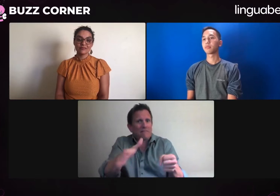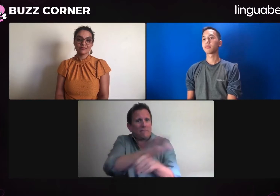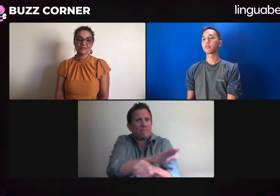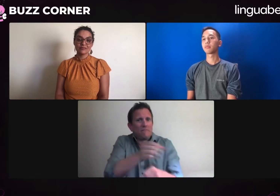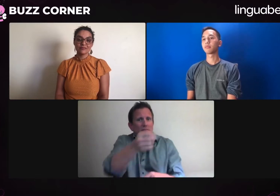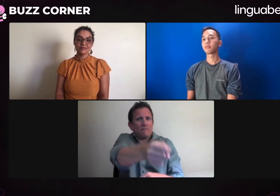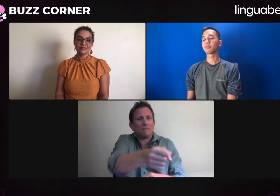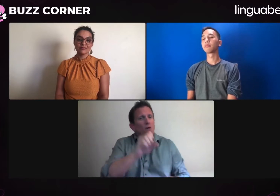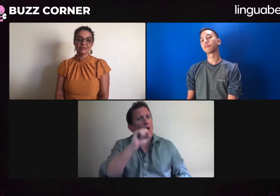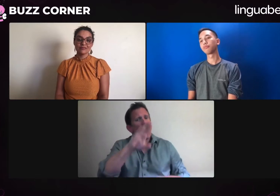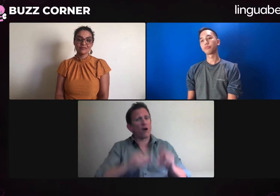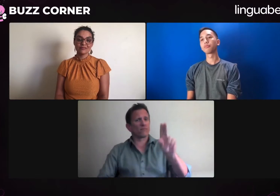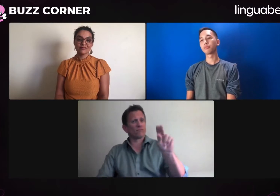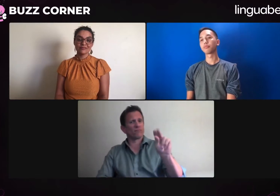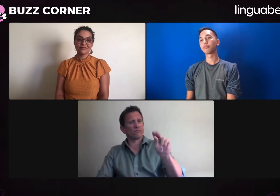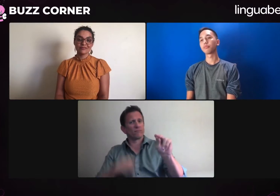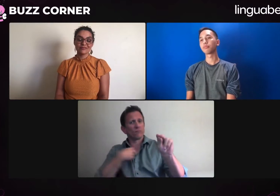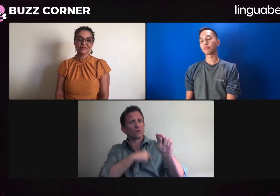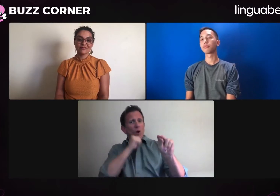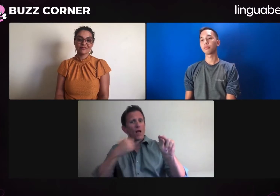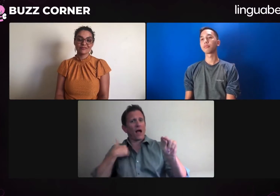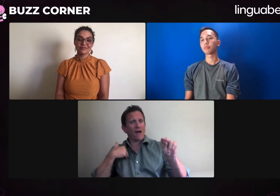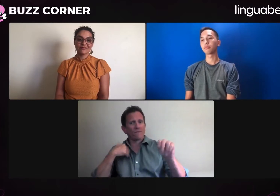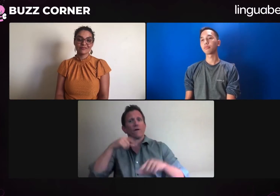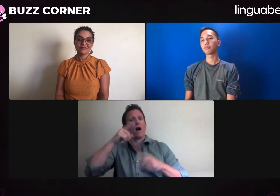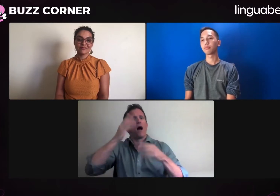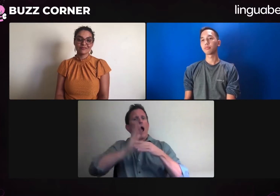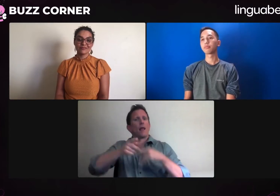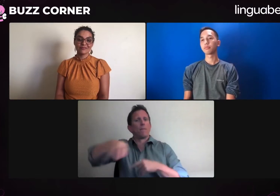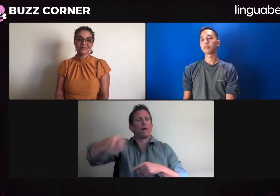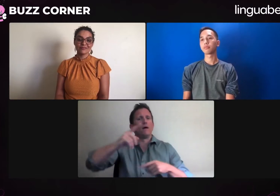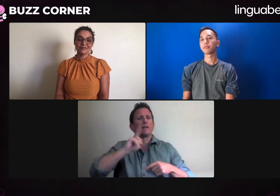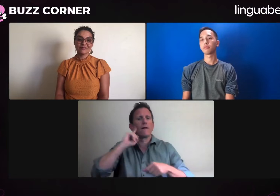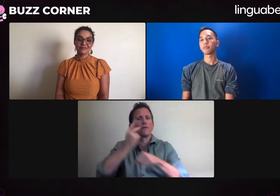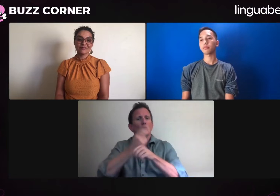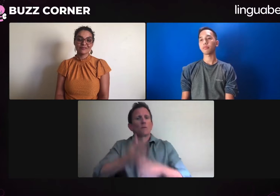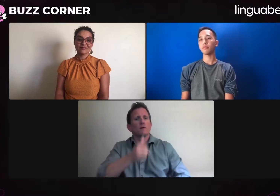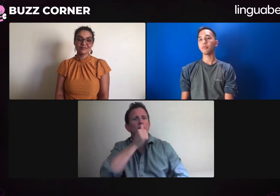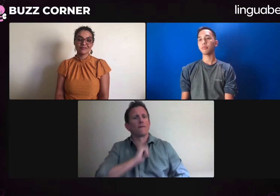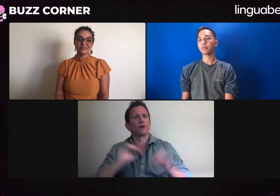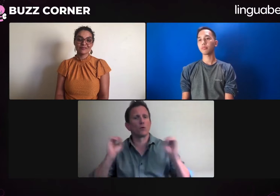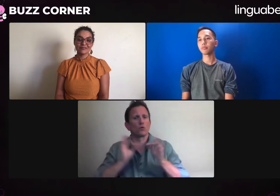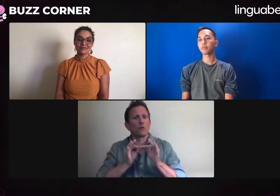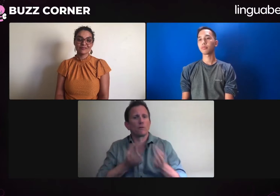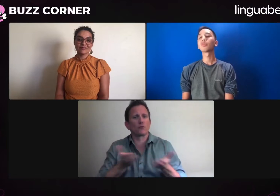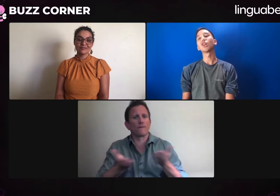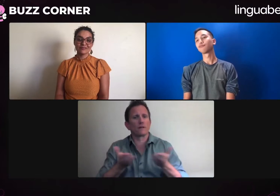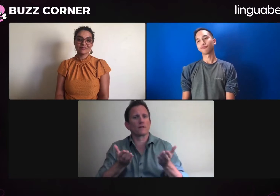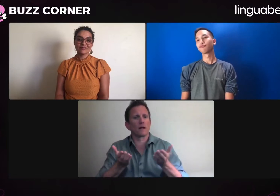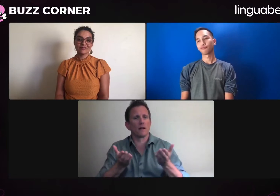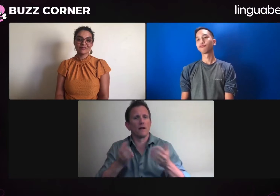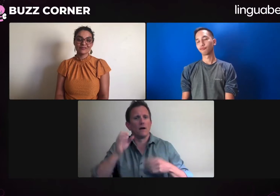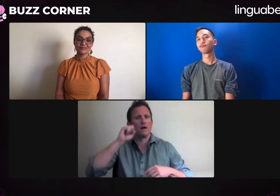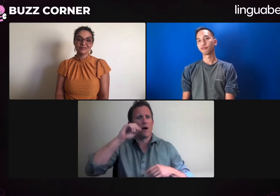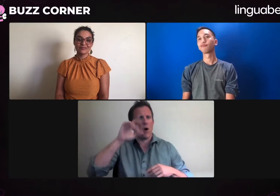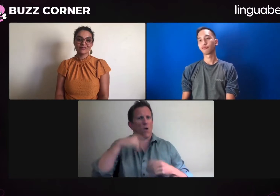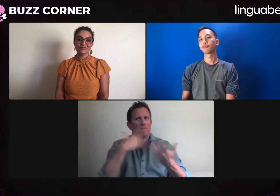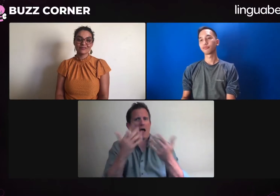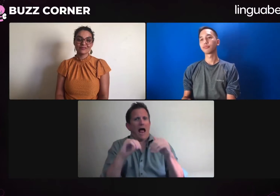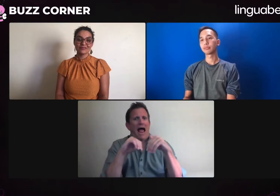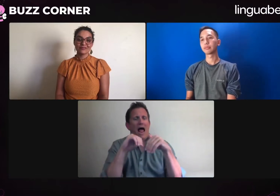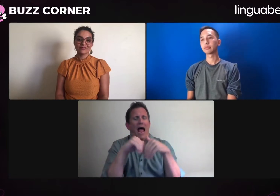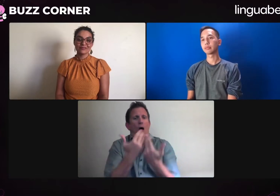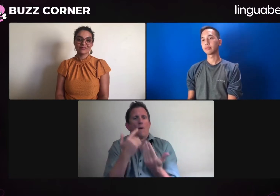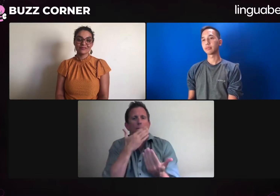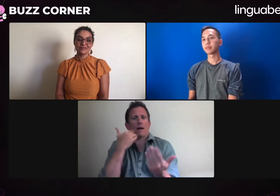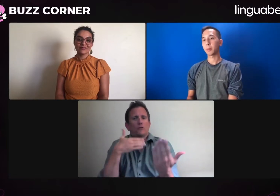fit. So the question is, the assignment needs coverage. Do we provide what we have and provide the white interpreter,